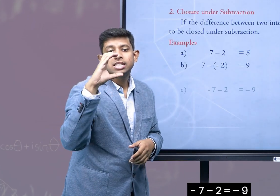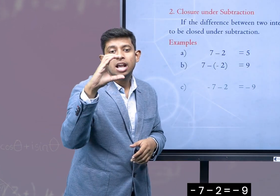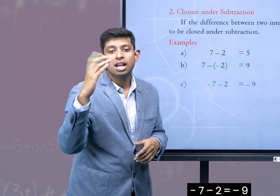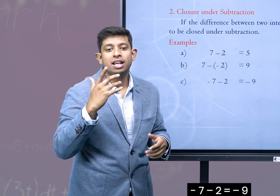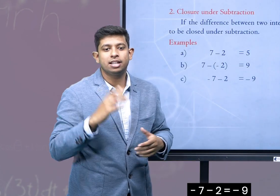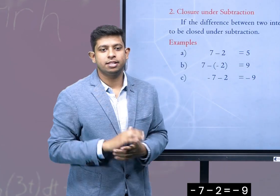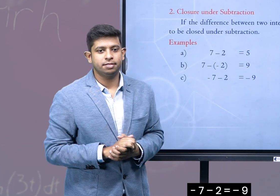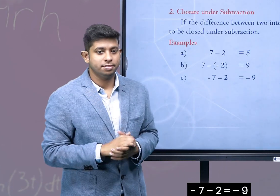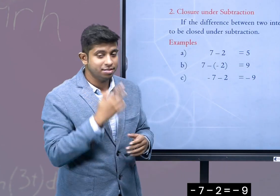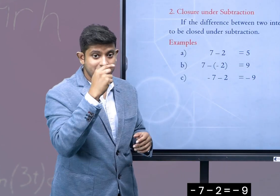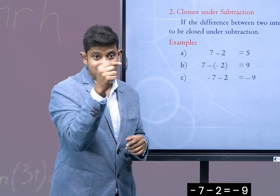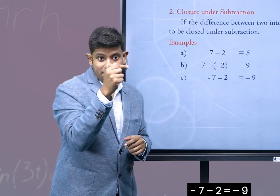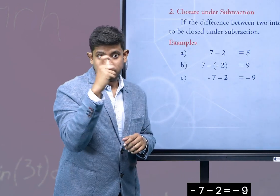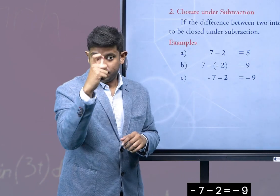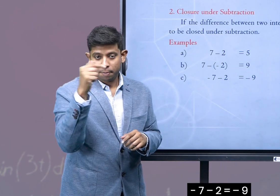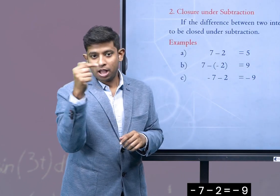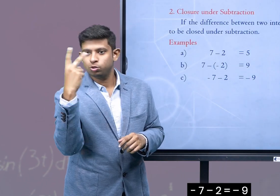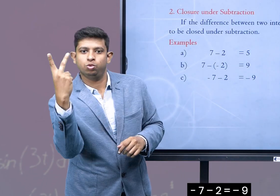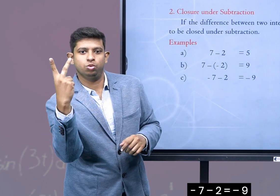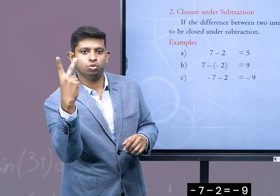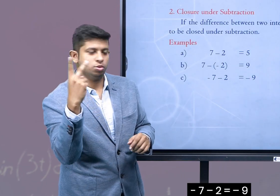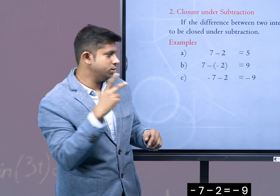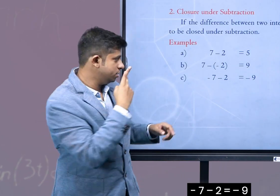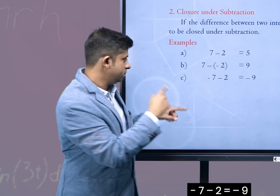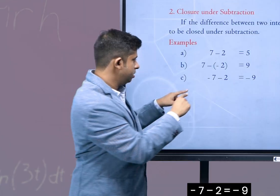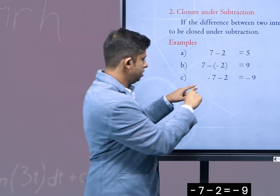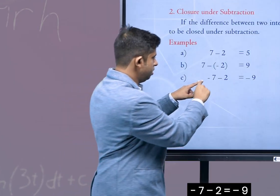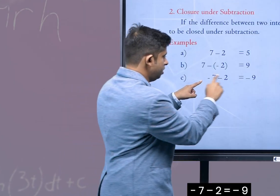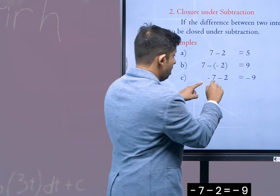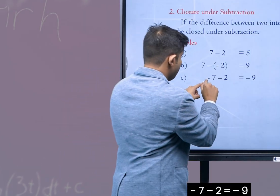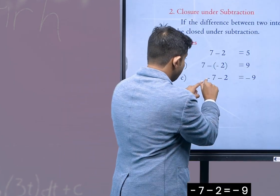Minus 7 minus 2 is equal to minus 9.